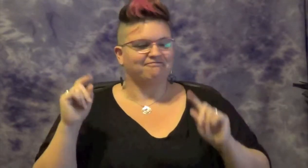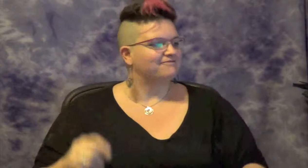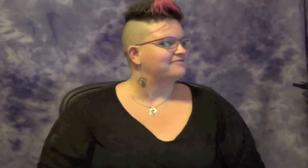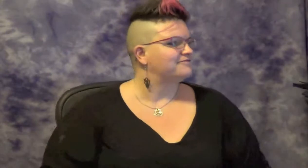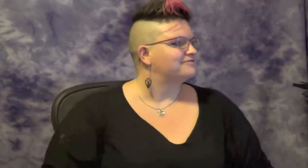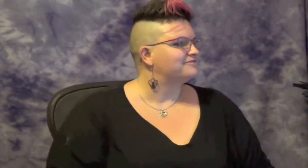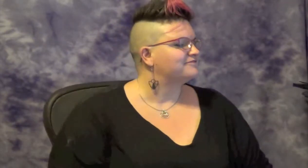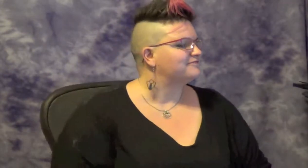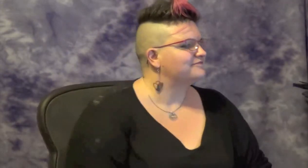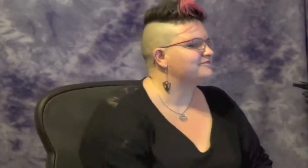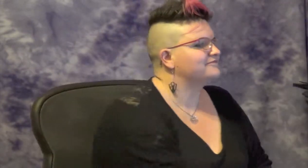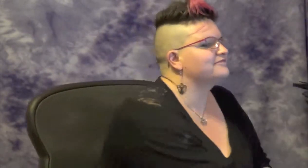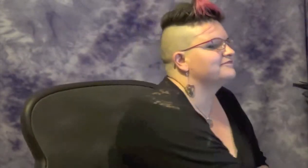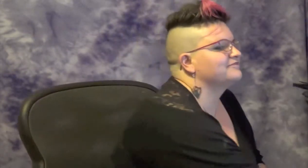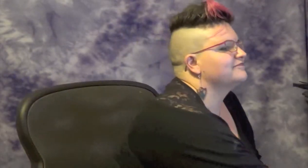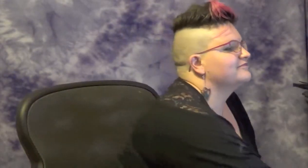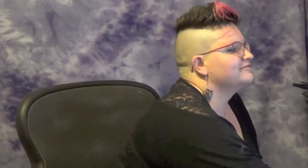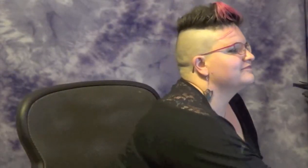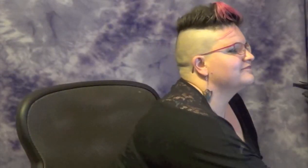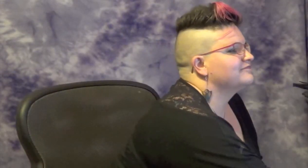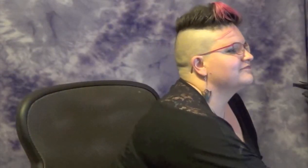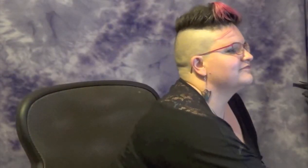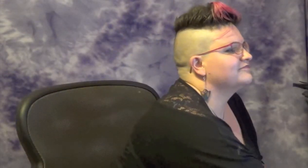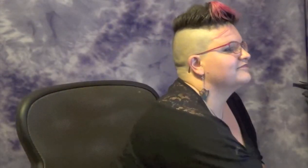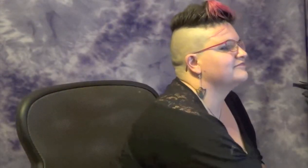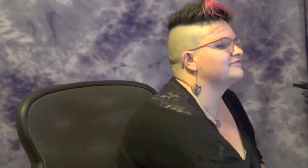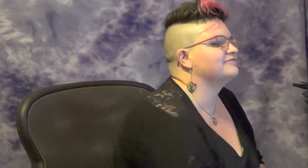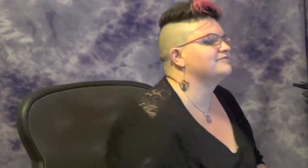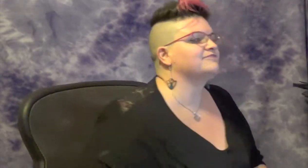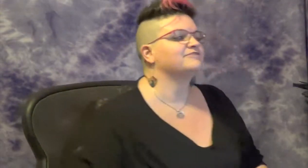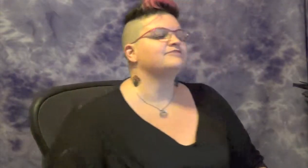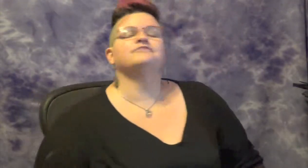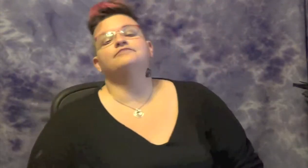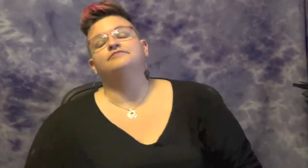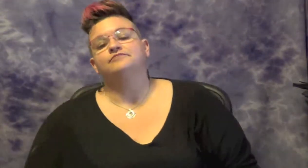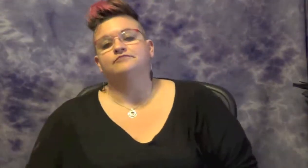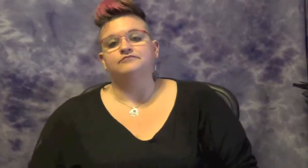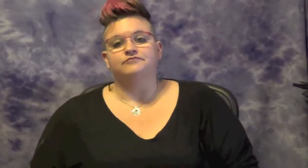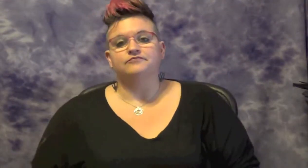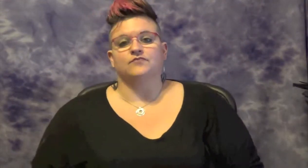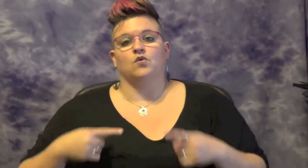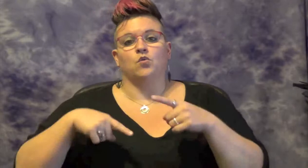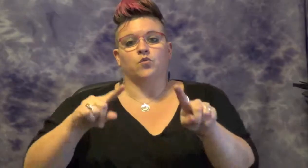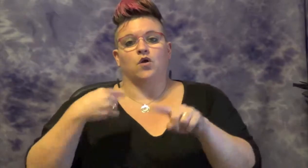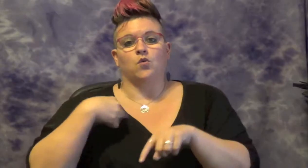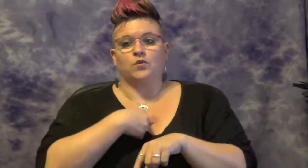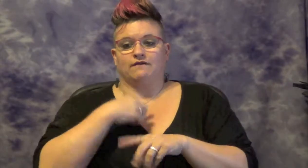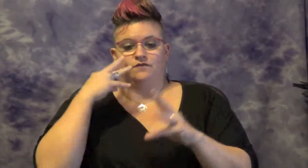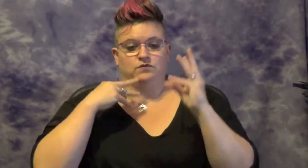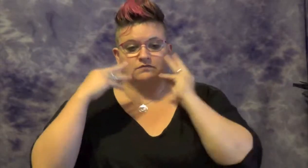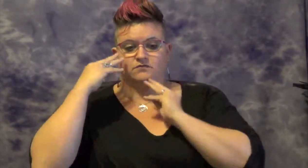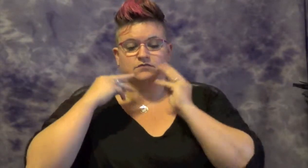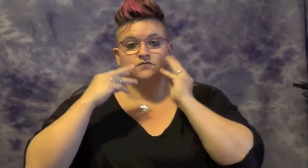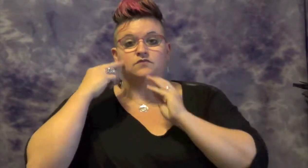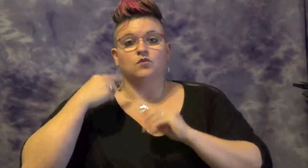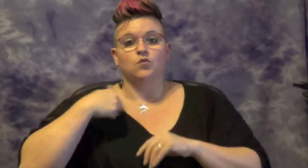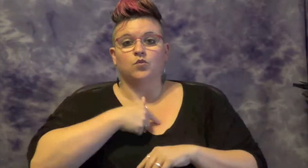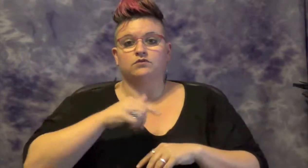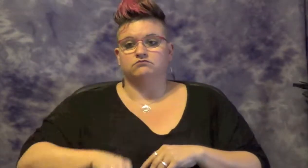of ideas and his own schema based off of that. So we definitely have different schemas because of that. So we